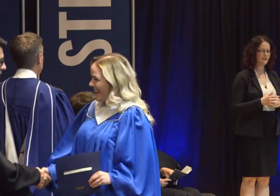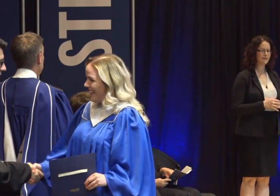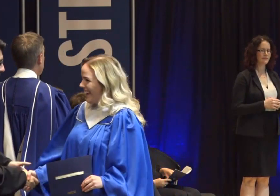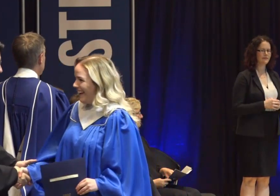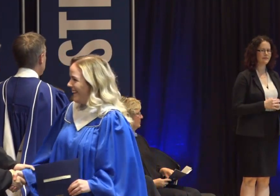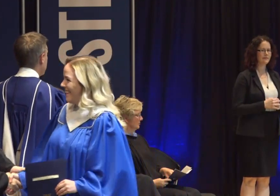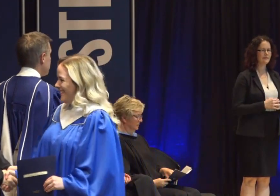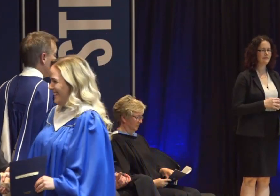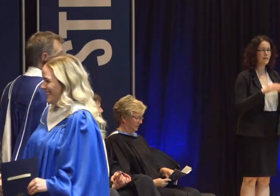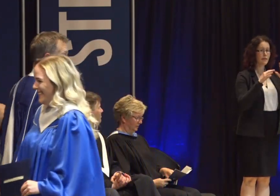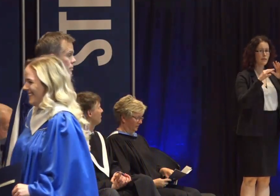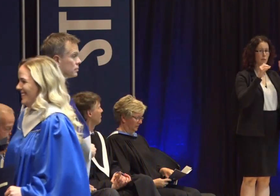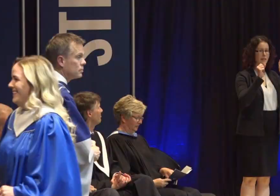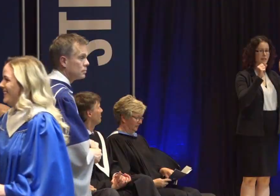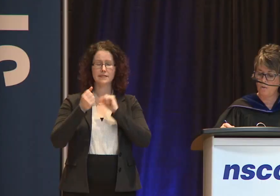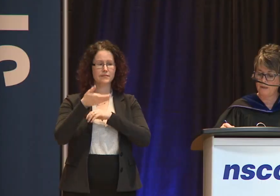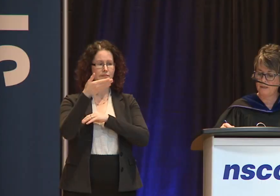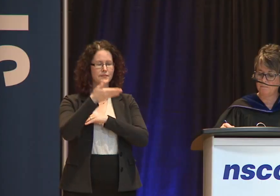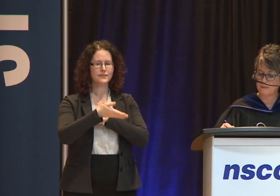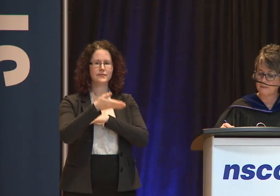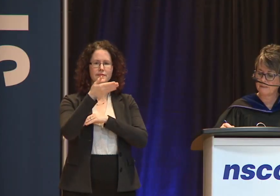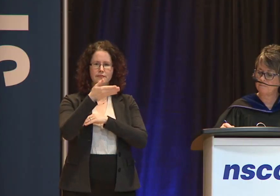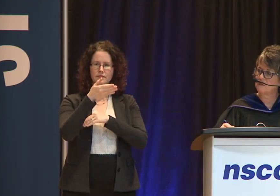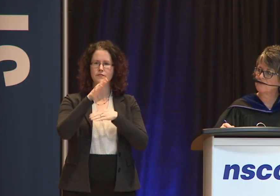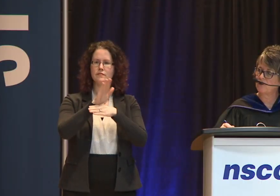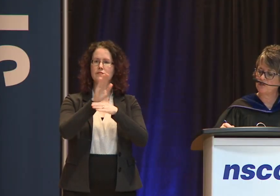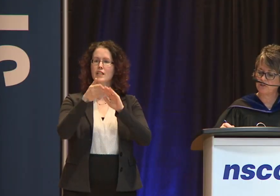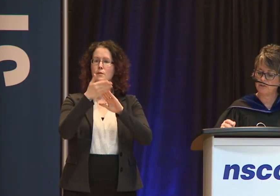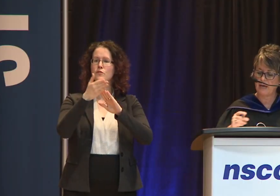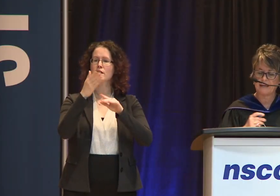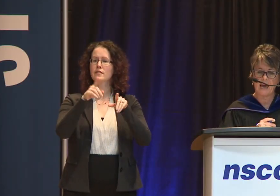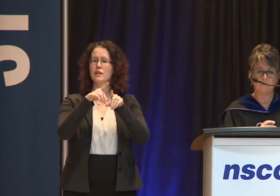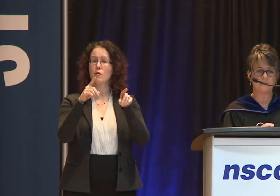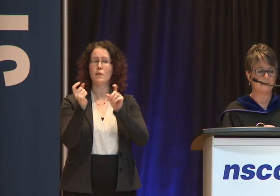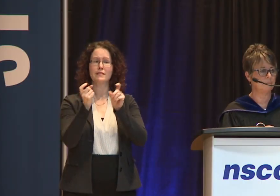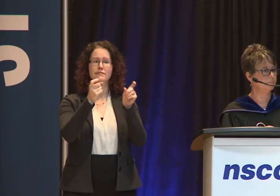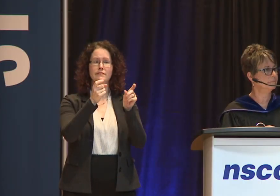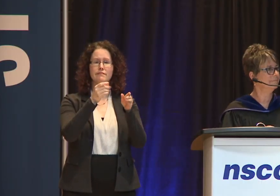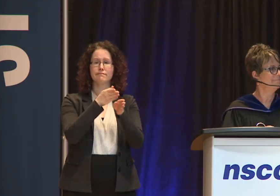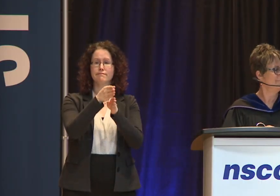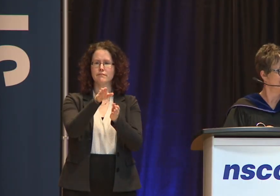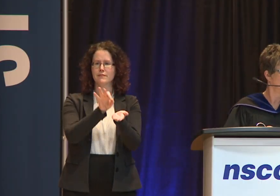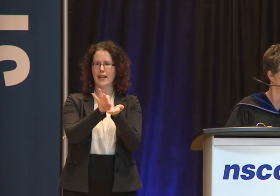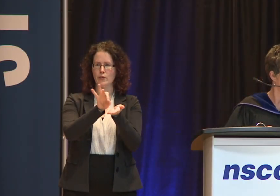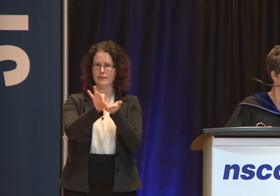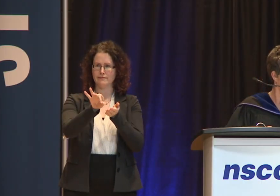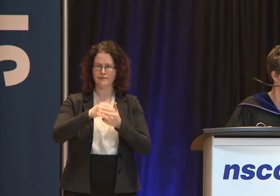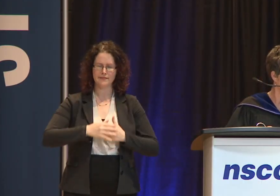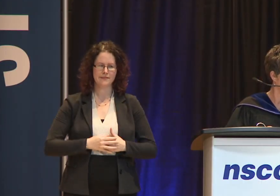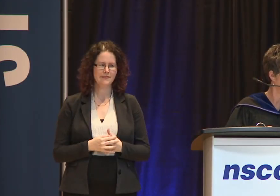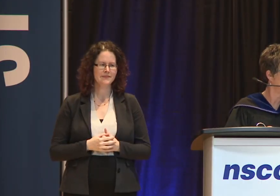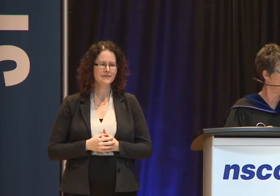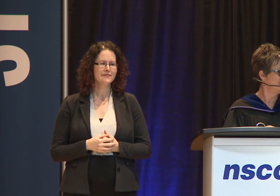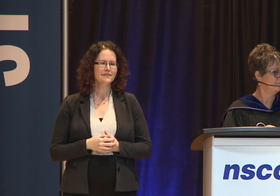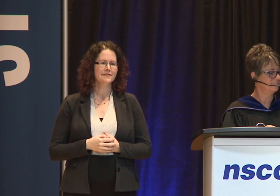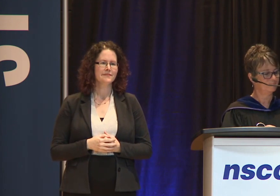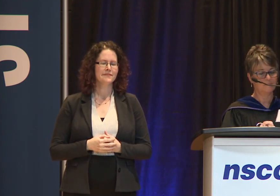Mr. President, the candidates for the diploma in business administration accounting.